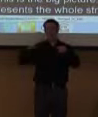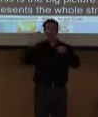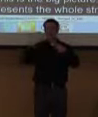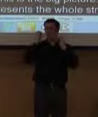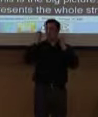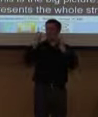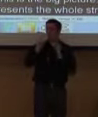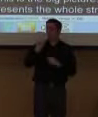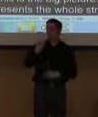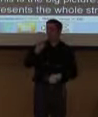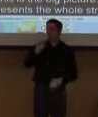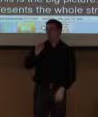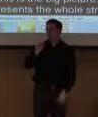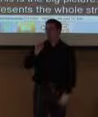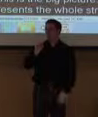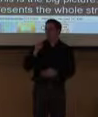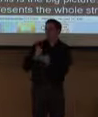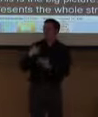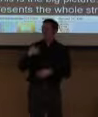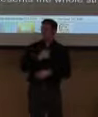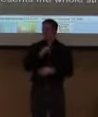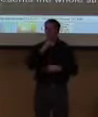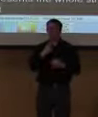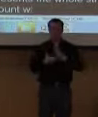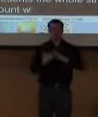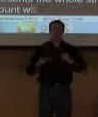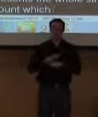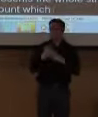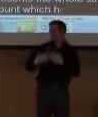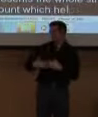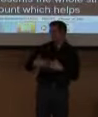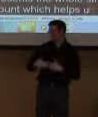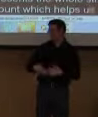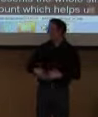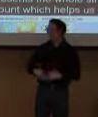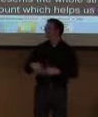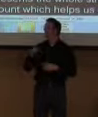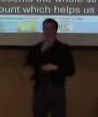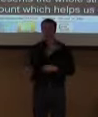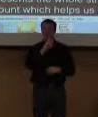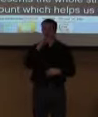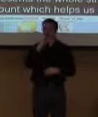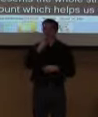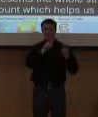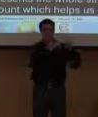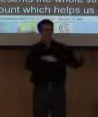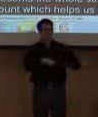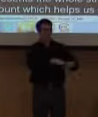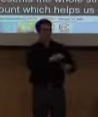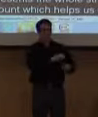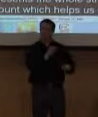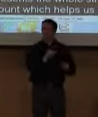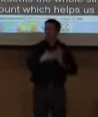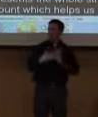account, which really helps us to drive the whole machine. On the left, the red triangle